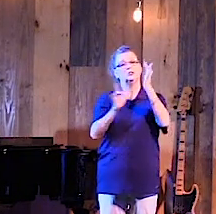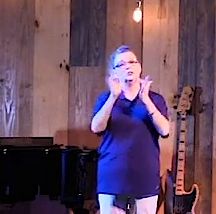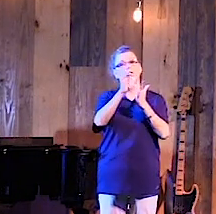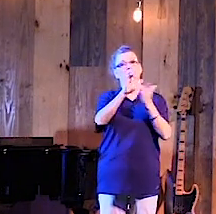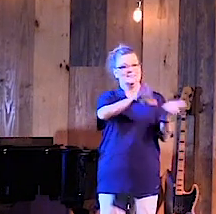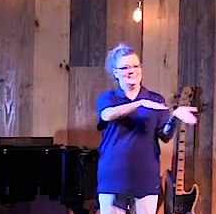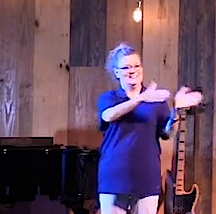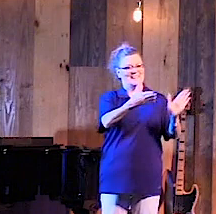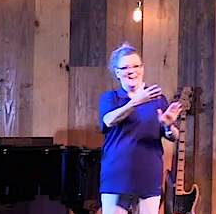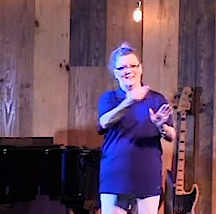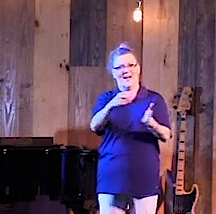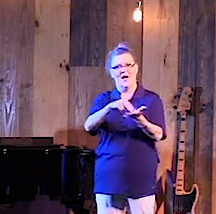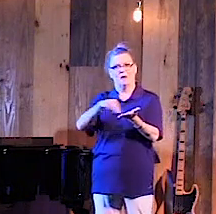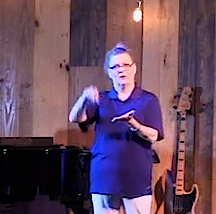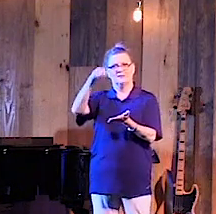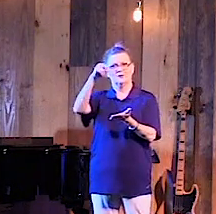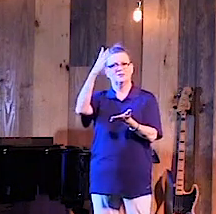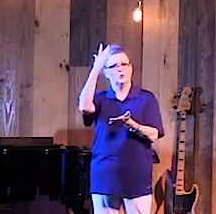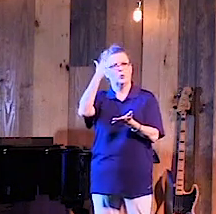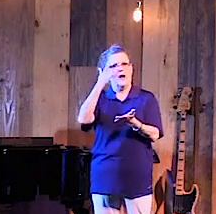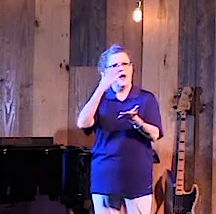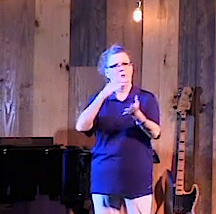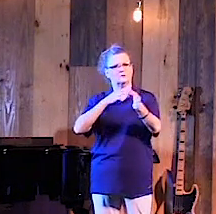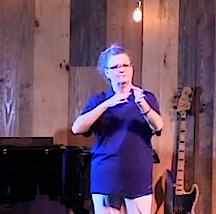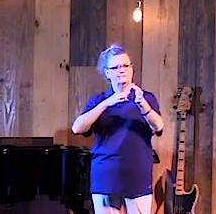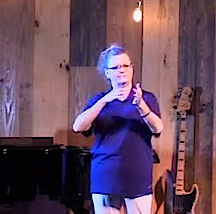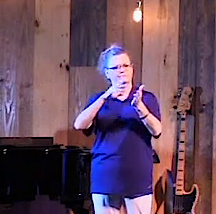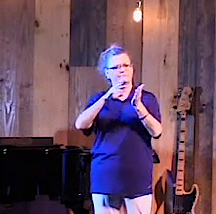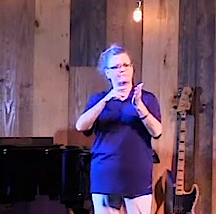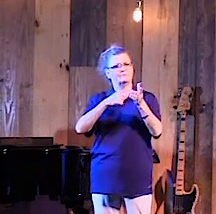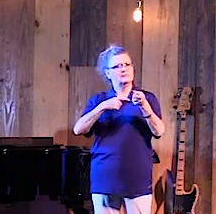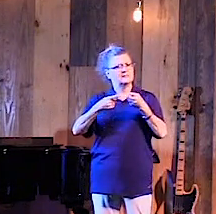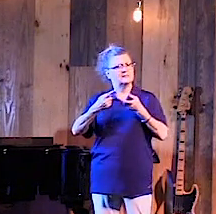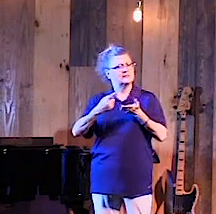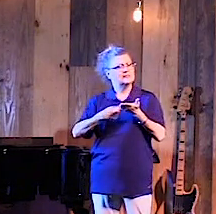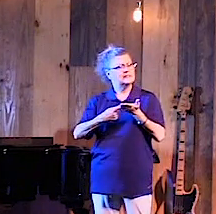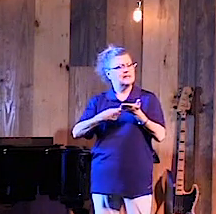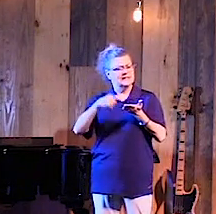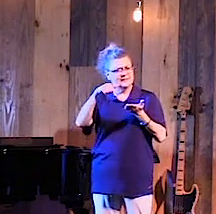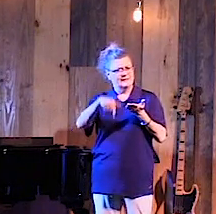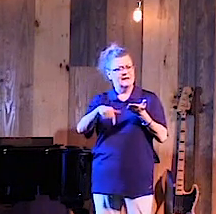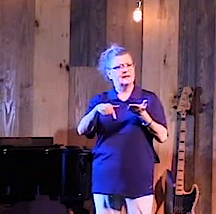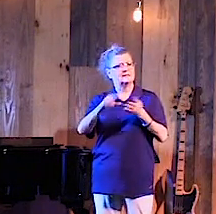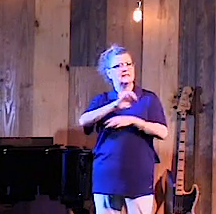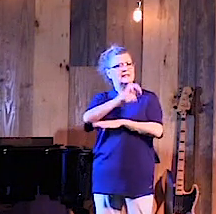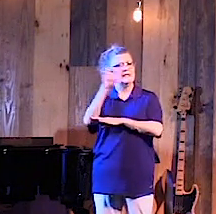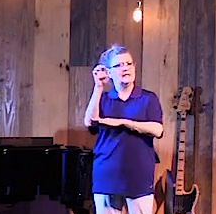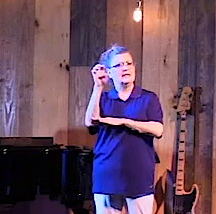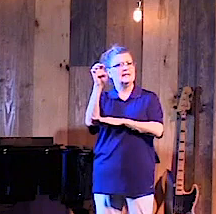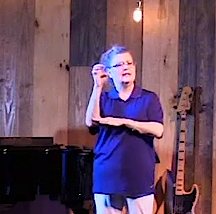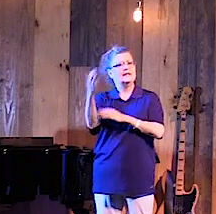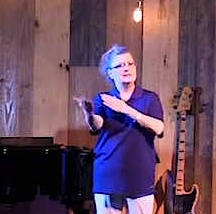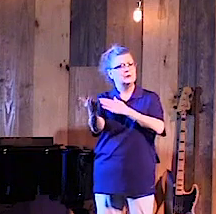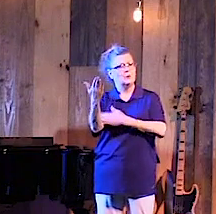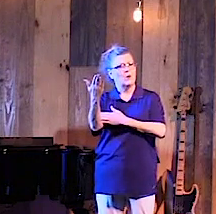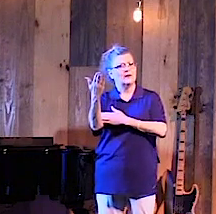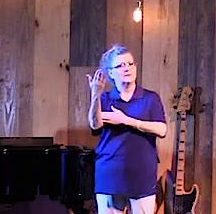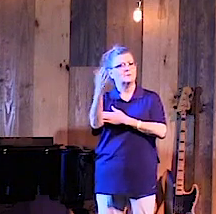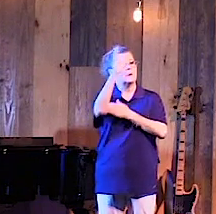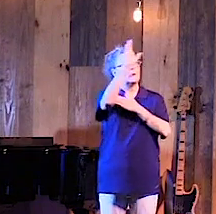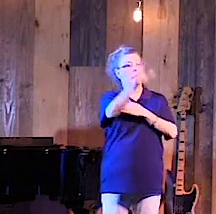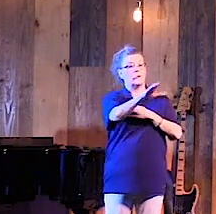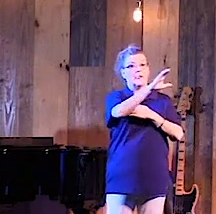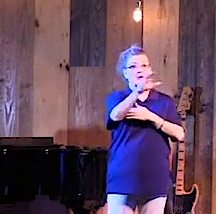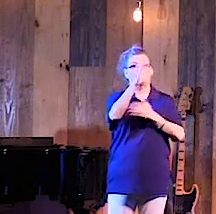and why we would discuss this story on Easter morning. You see, the cross is Jesus running after us,